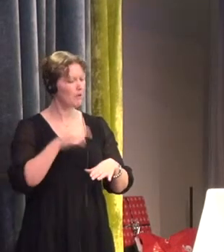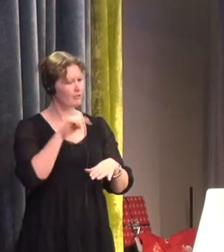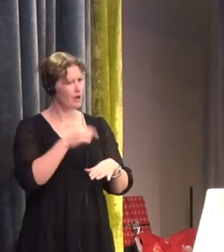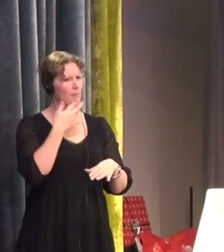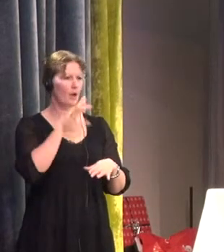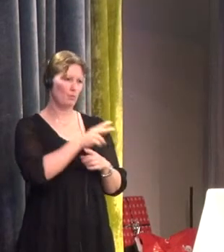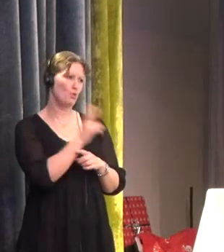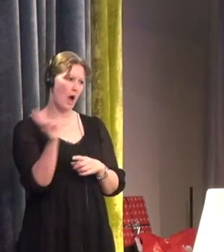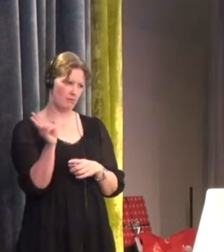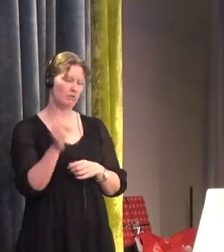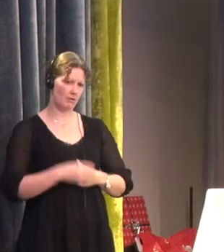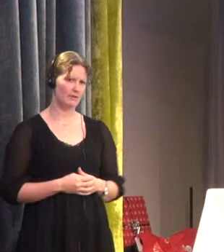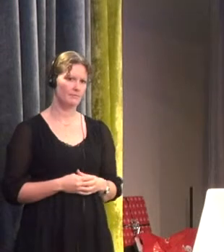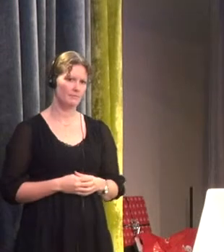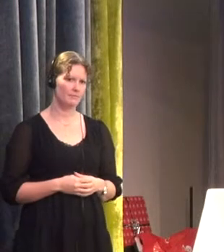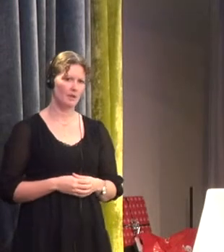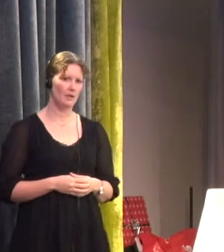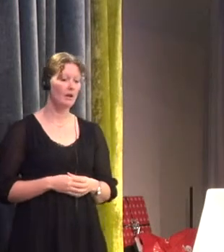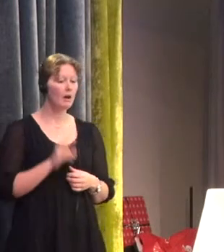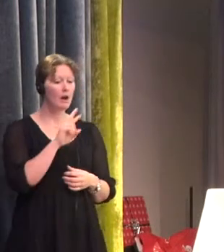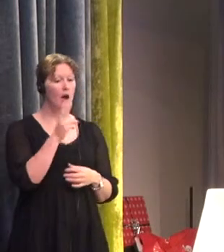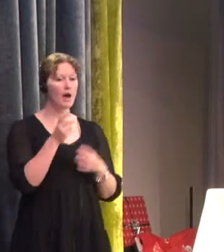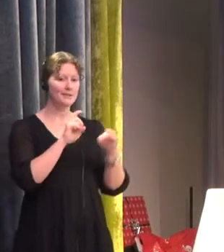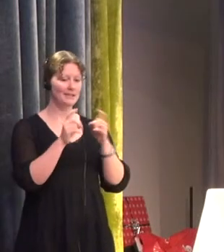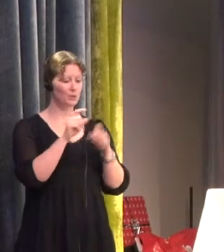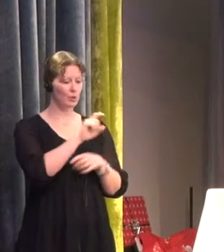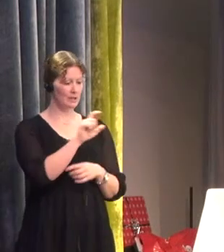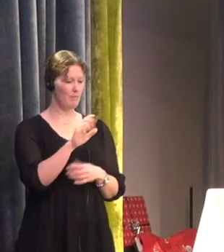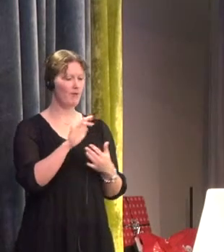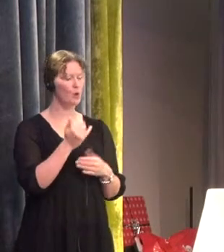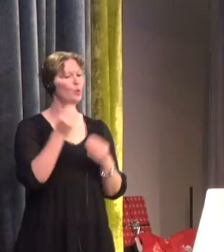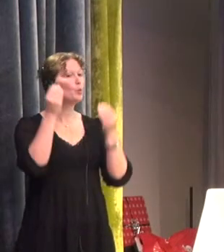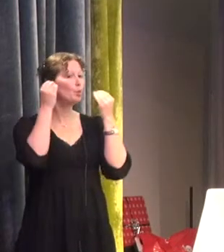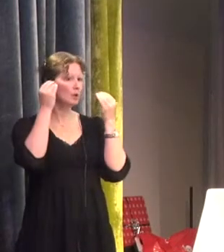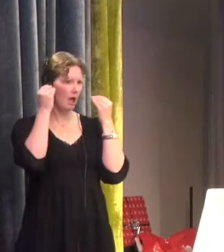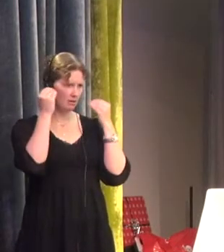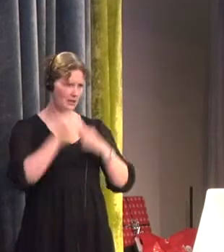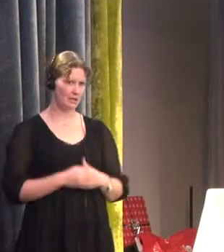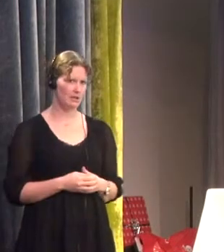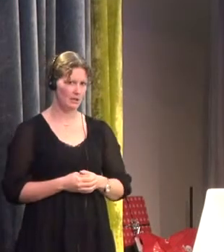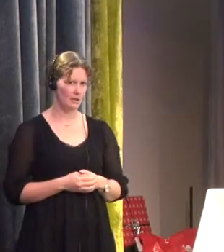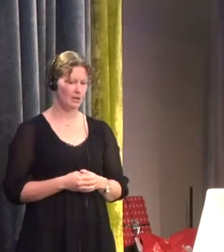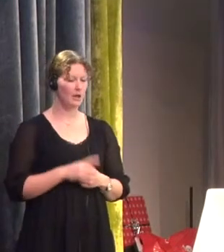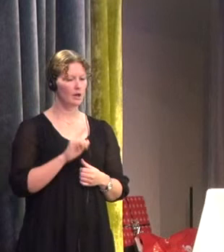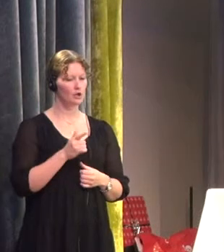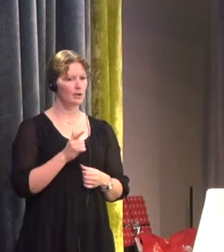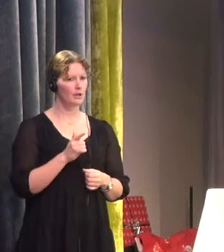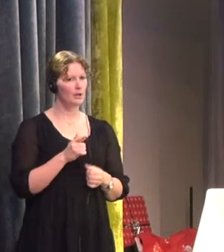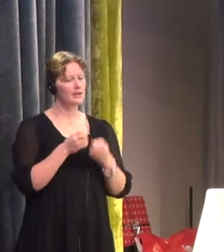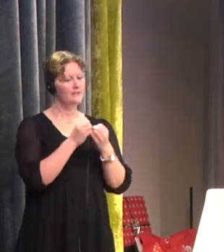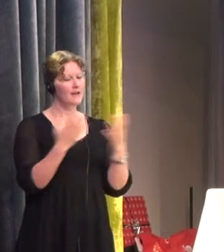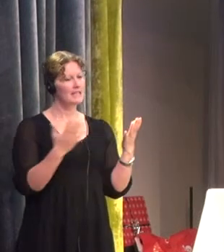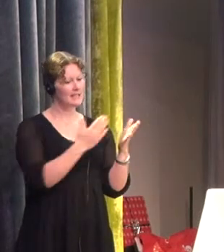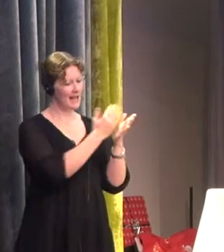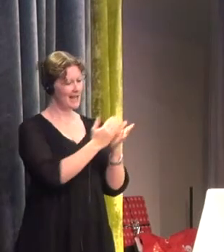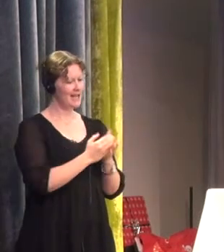Another highly contested article had to do with education, and the tension between most of the disability rights community believing that